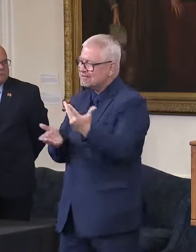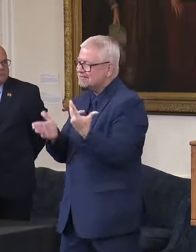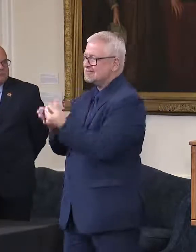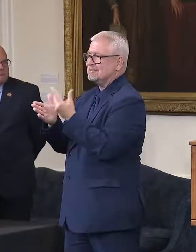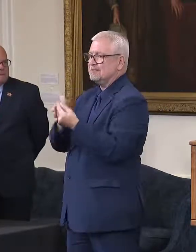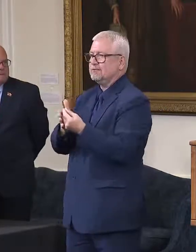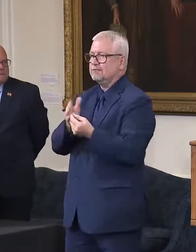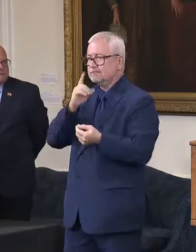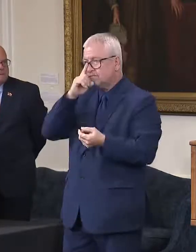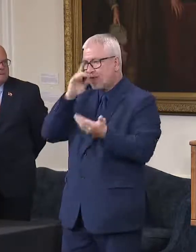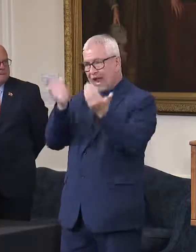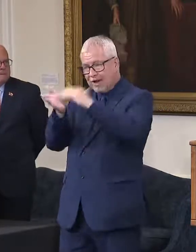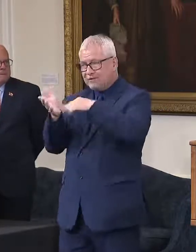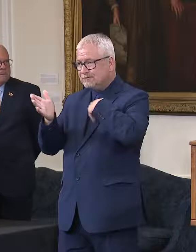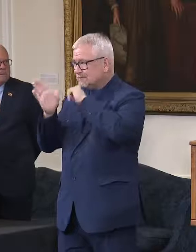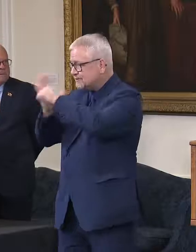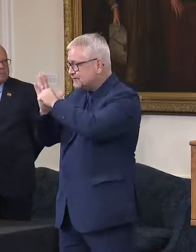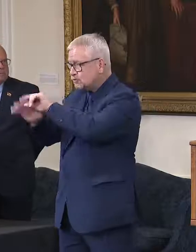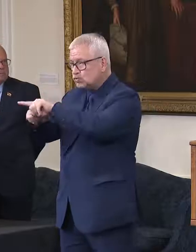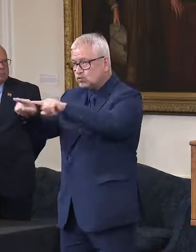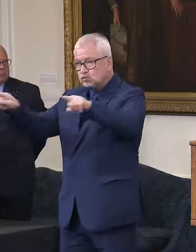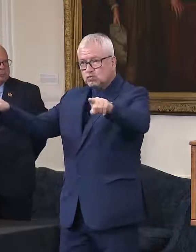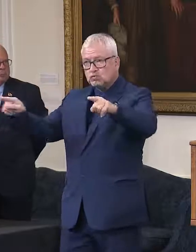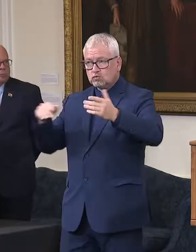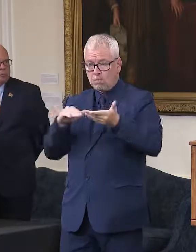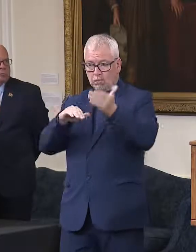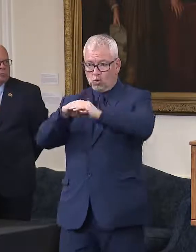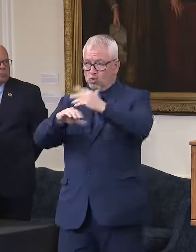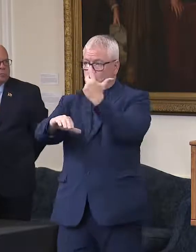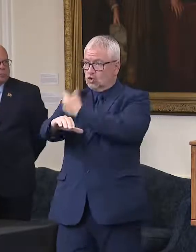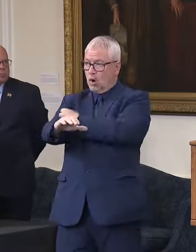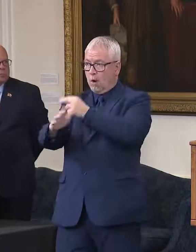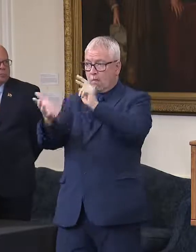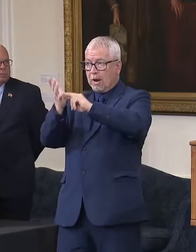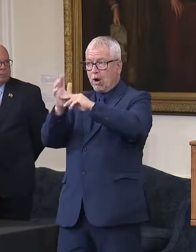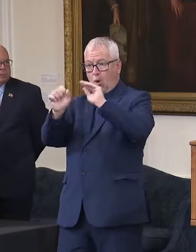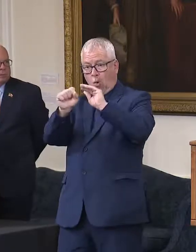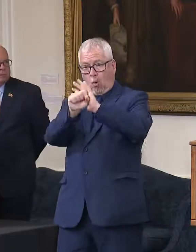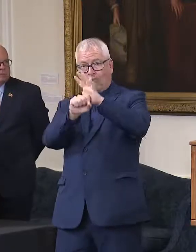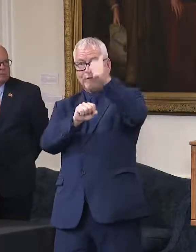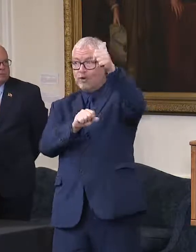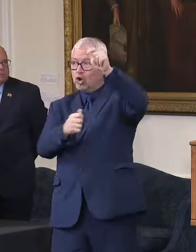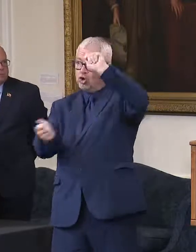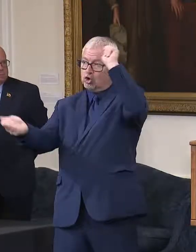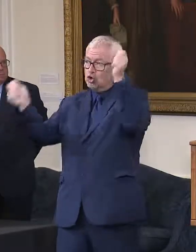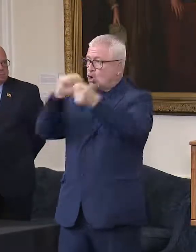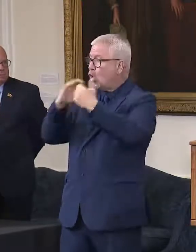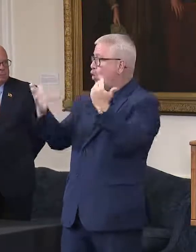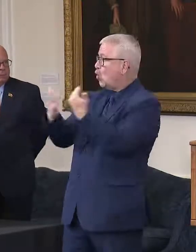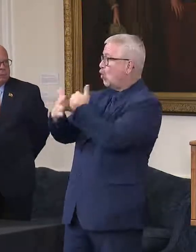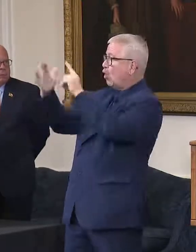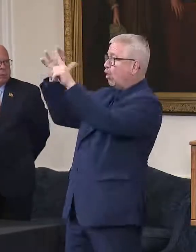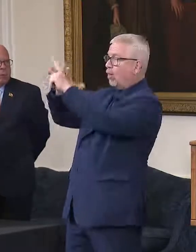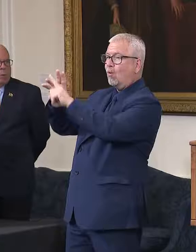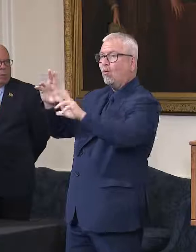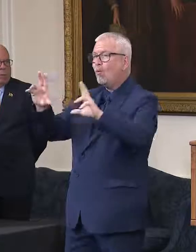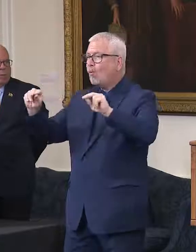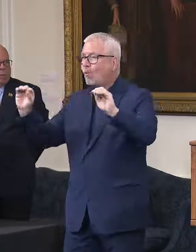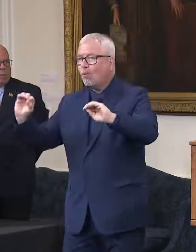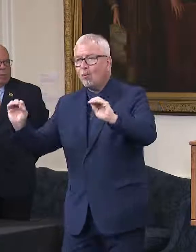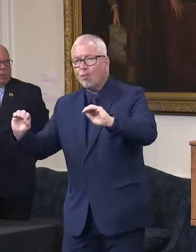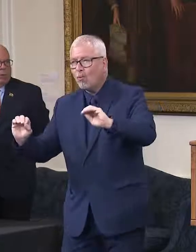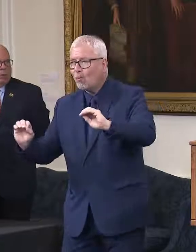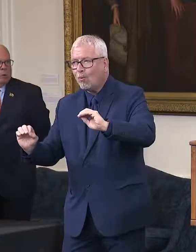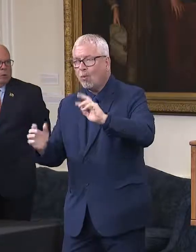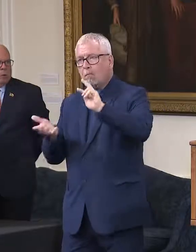shot is not because the virus has changed. It hasn't. We are urging you to get a booster shot because